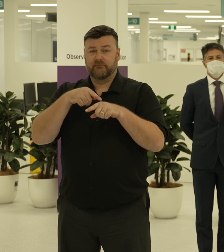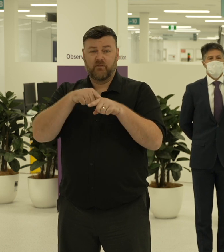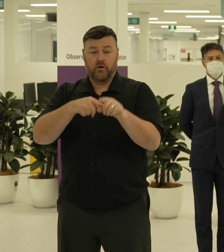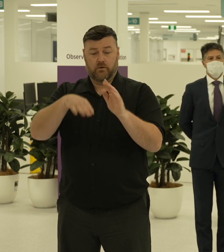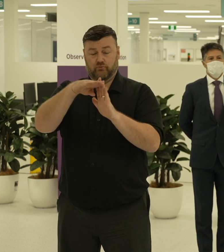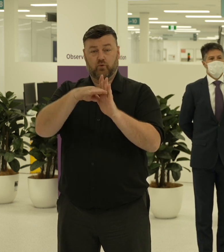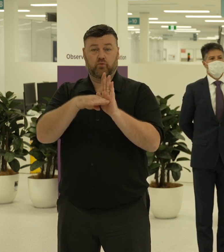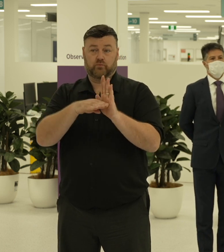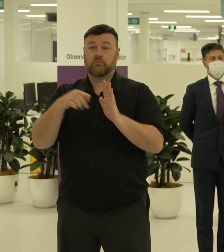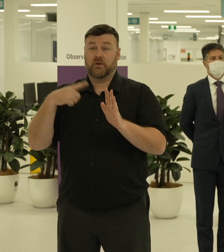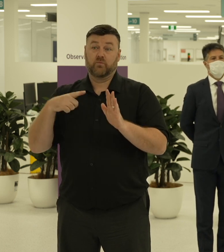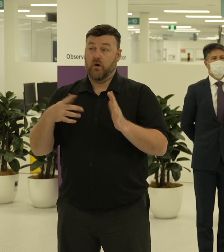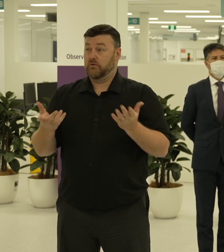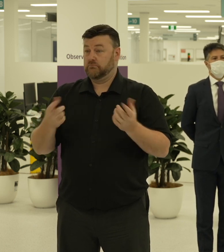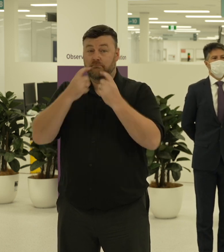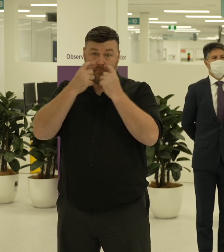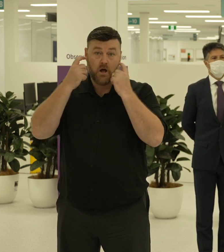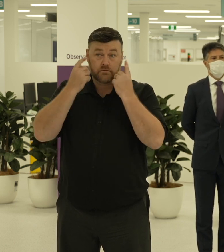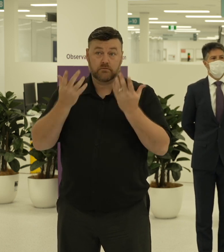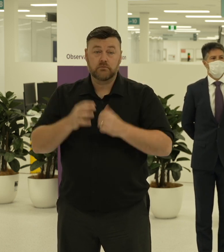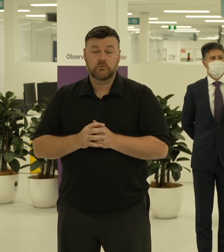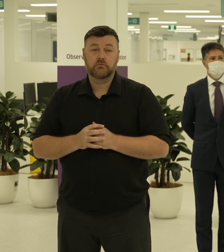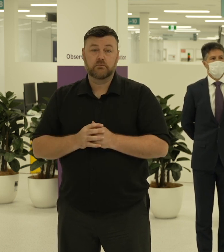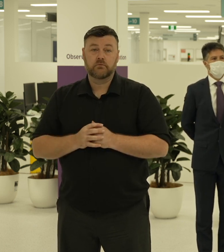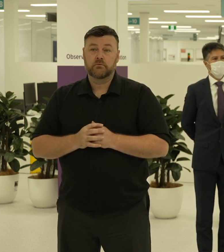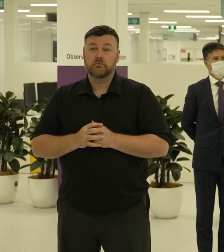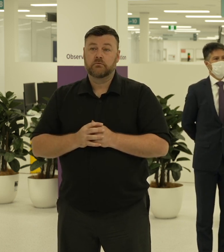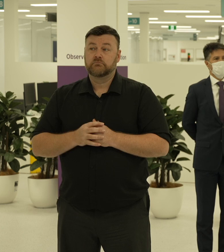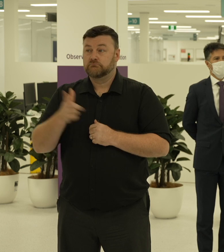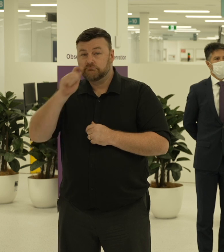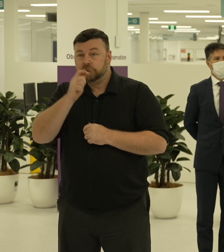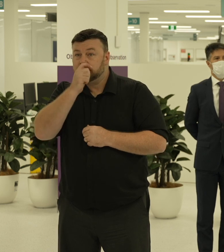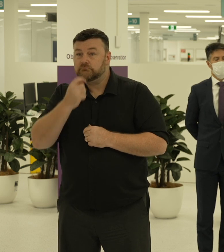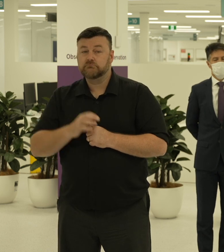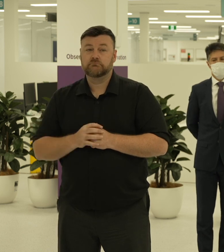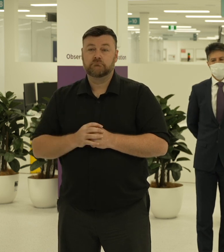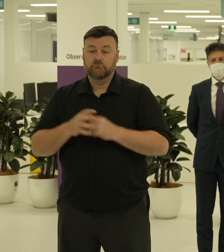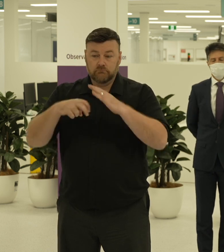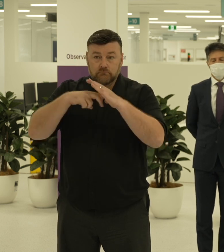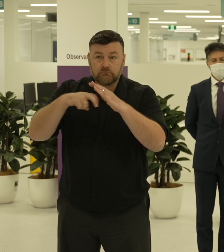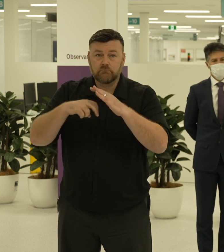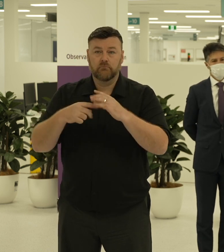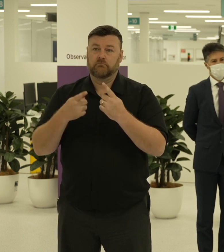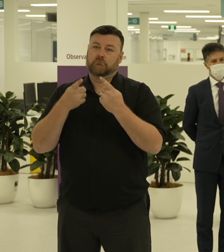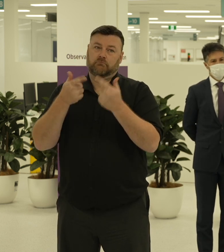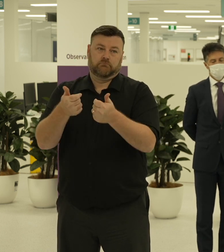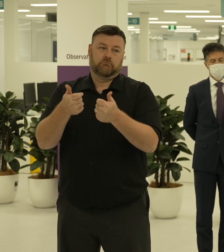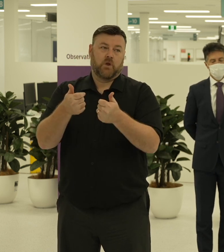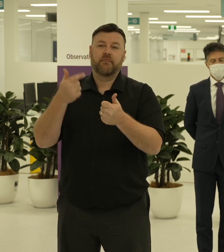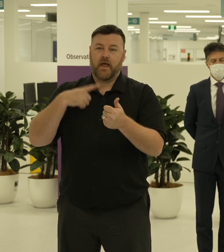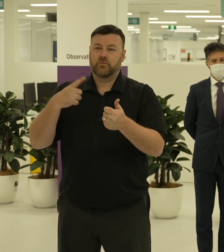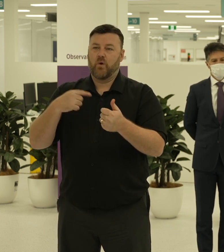taking, complying with those mask wearing, getting tested, isolating. These are essential complements to the